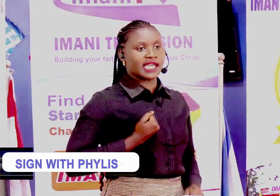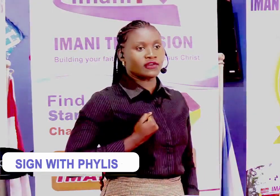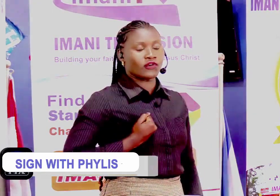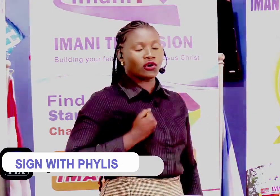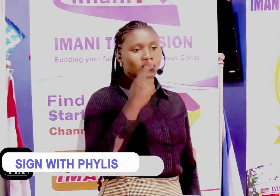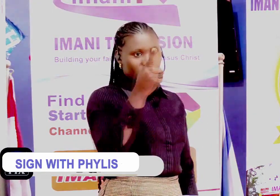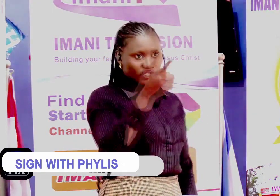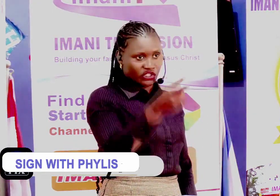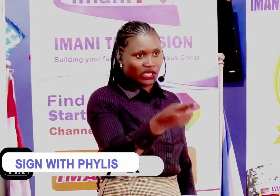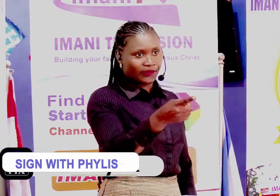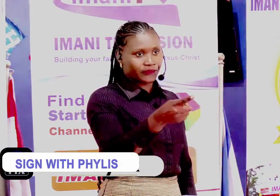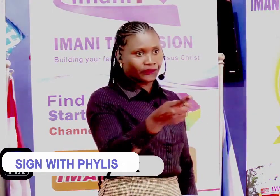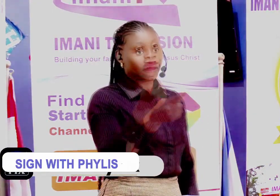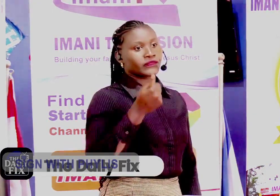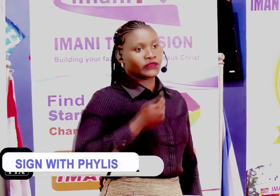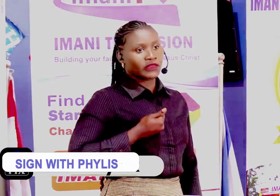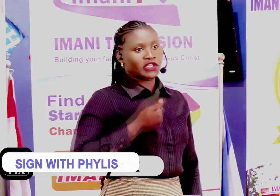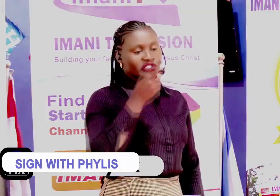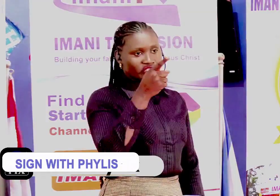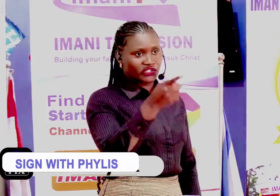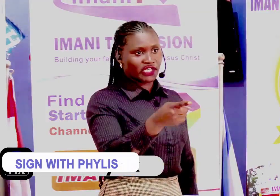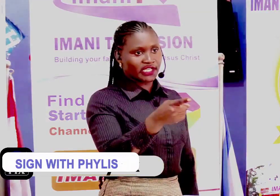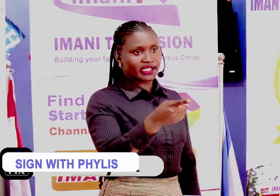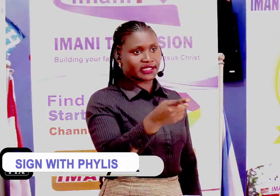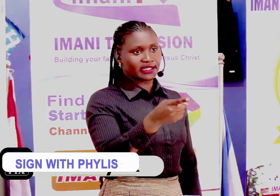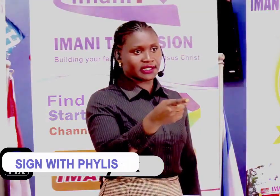for she. She.